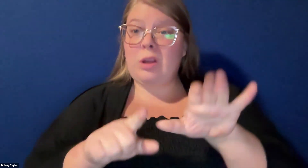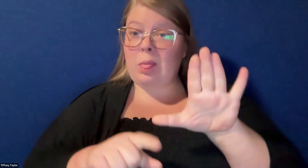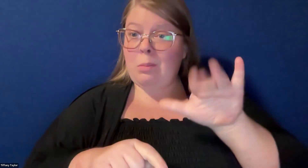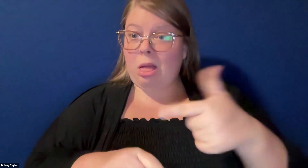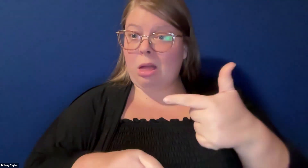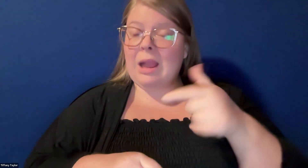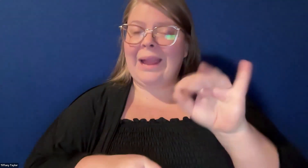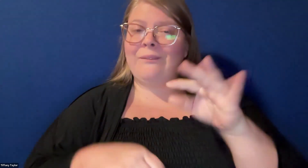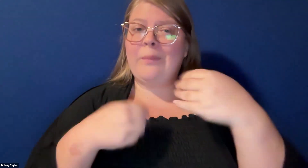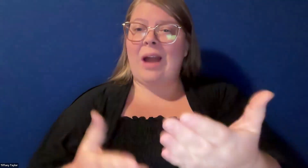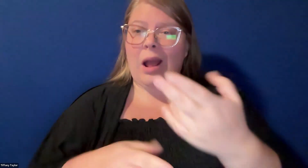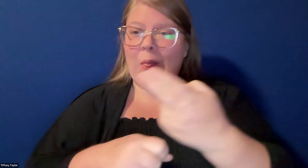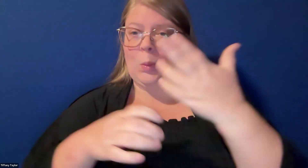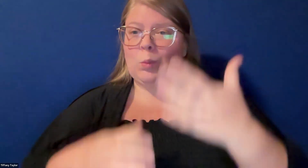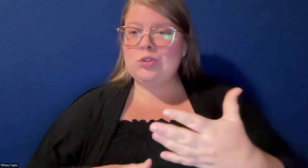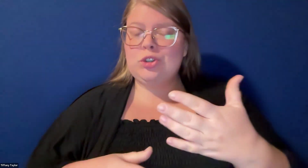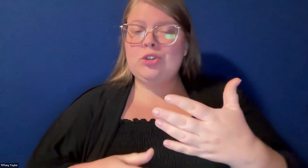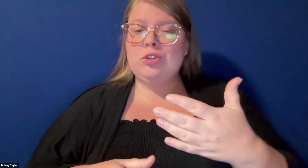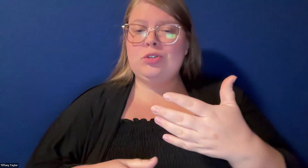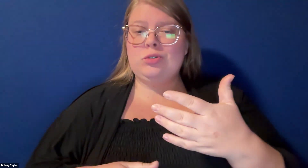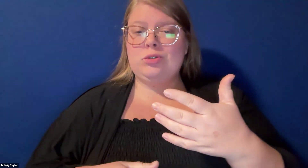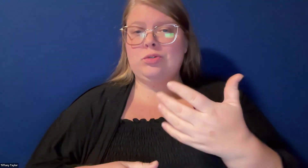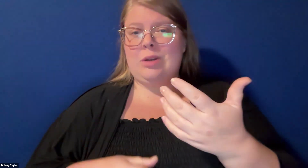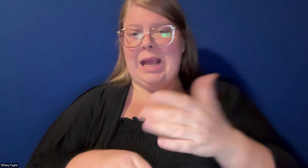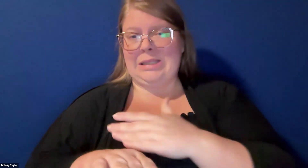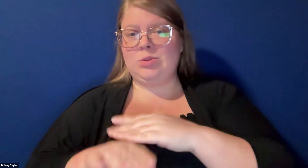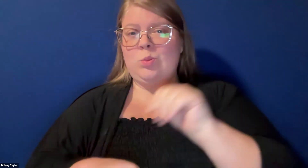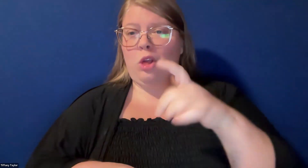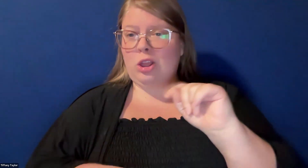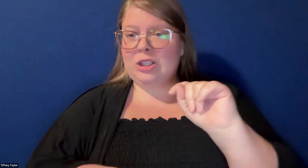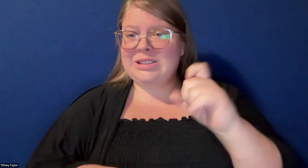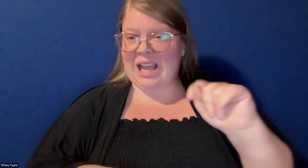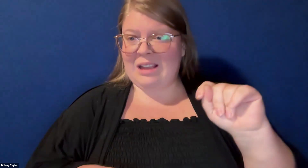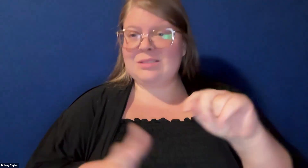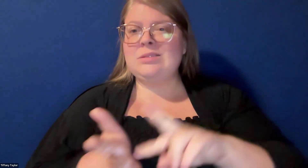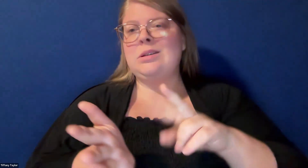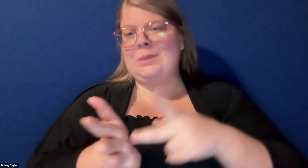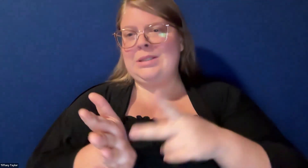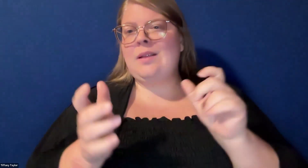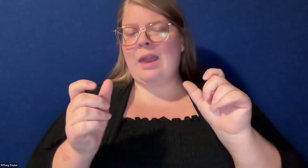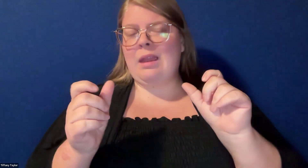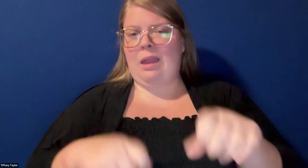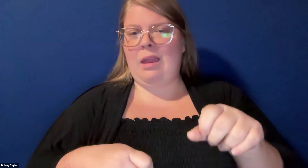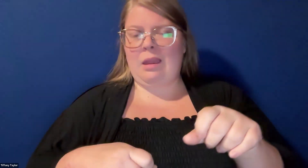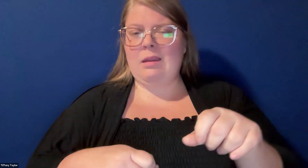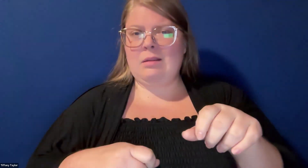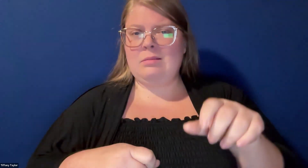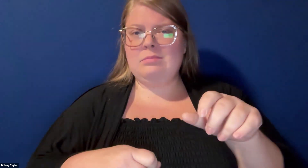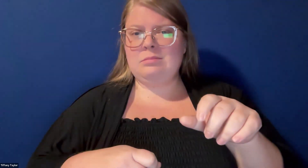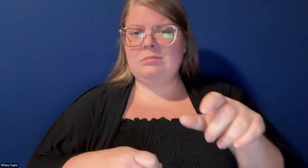add some attribute or alternative text, then in this way we can actually get that alternative text from the attributes. So